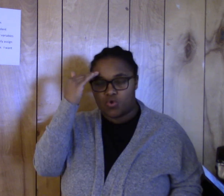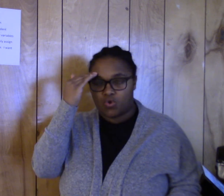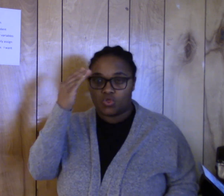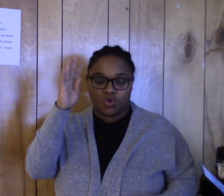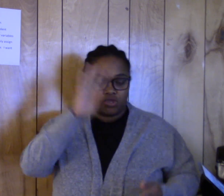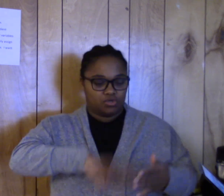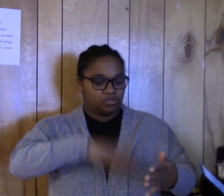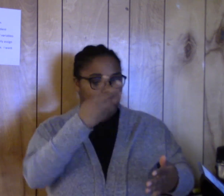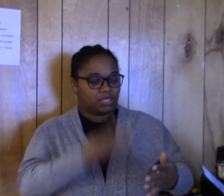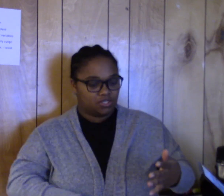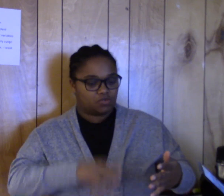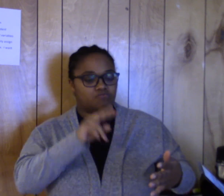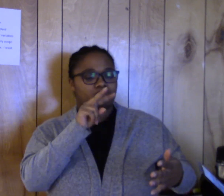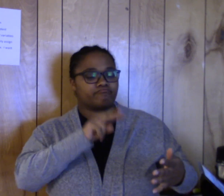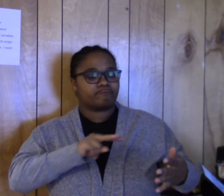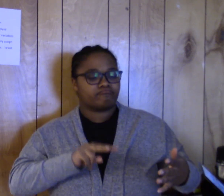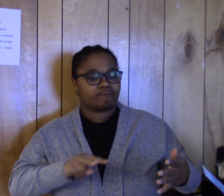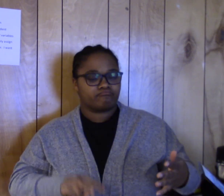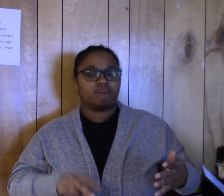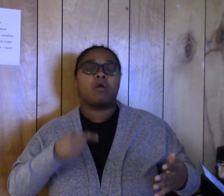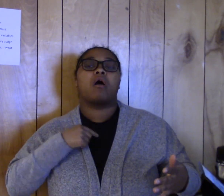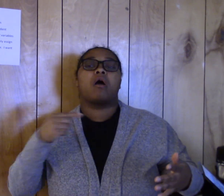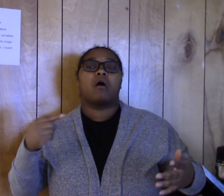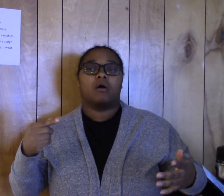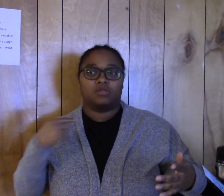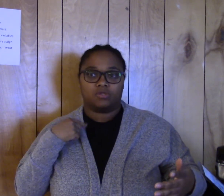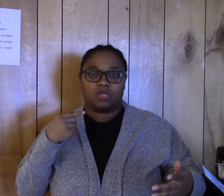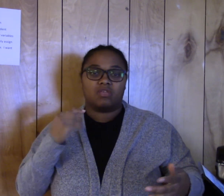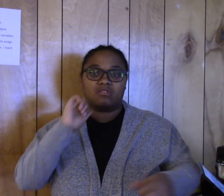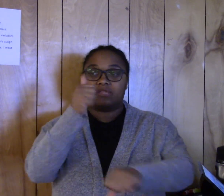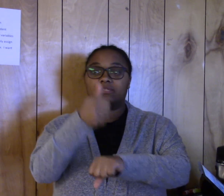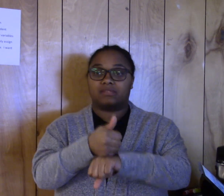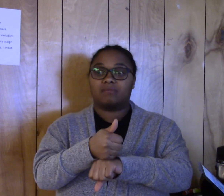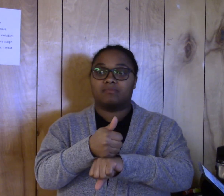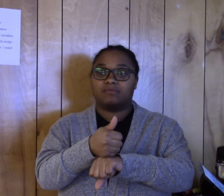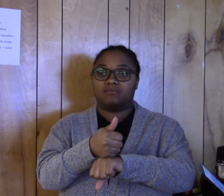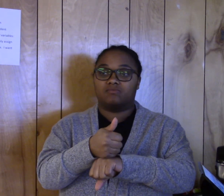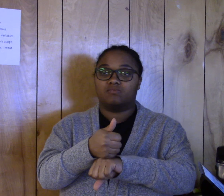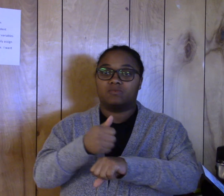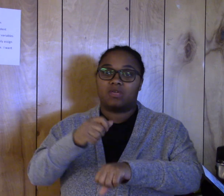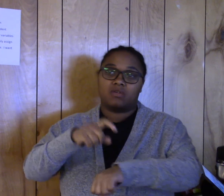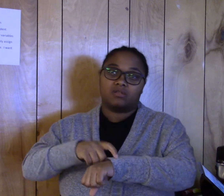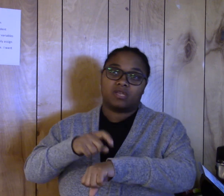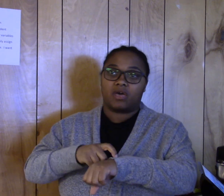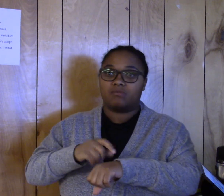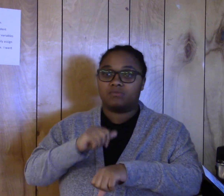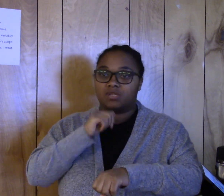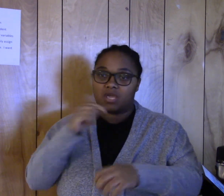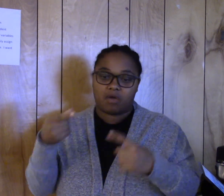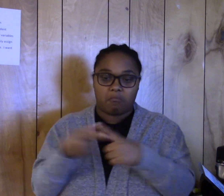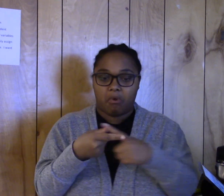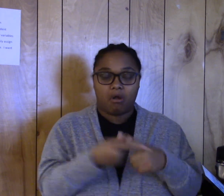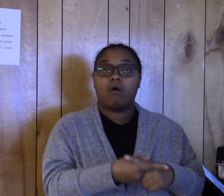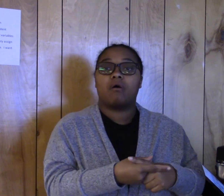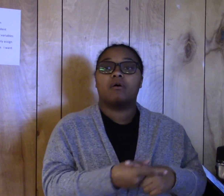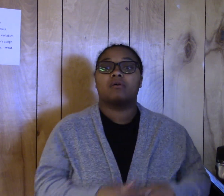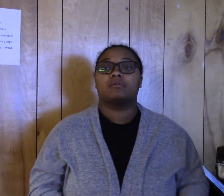never free at the same time, don't have to worry about running into them. I've had people like move to a different place, like a different dorm